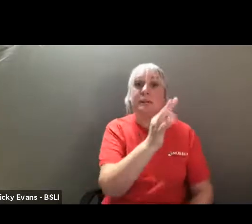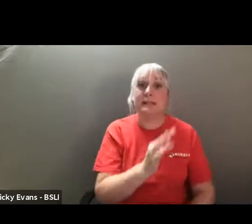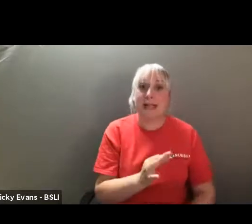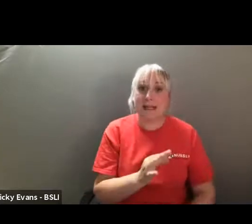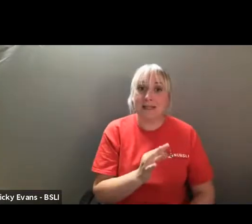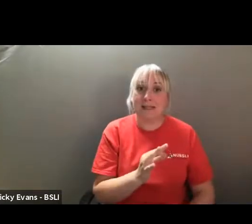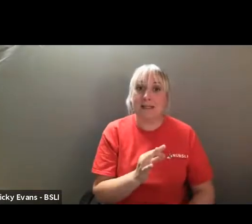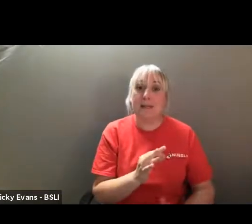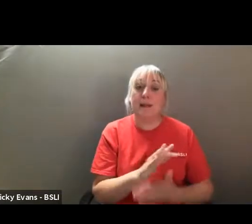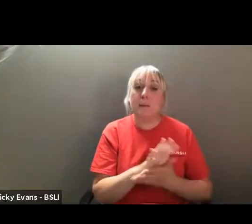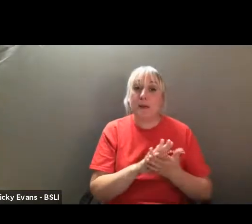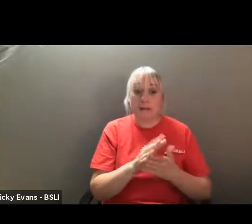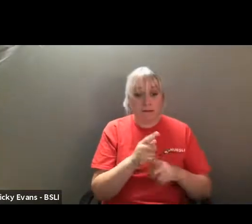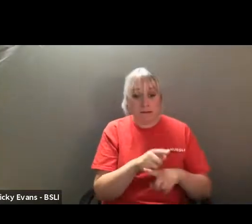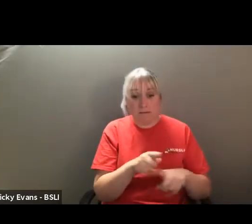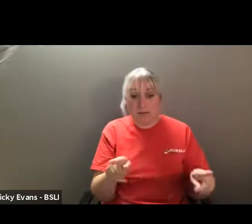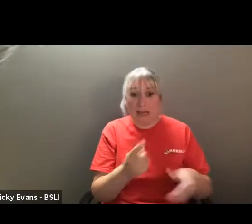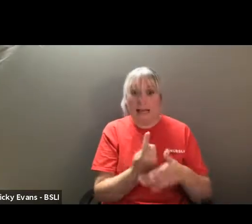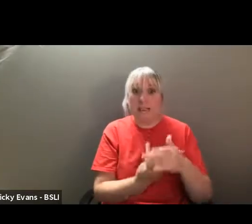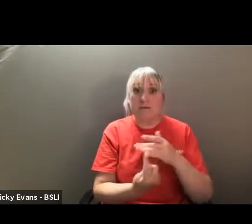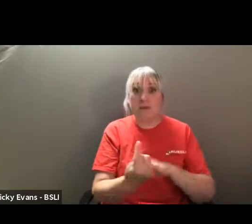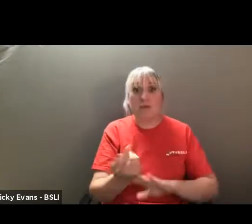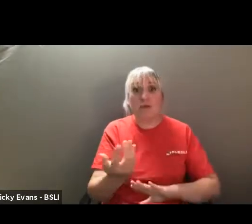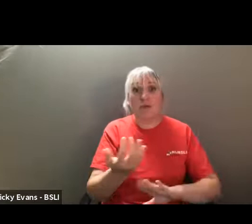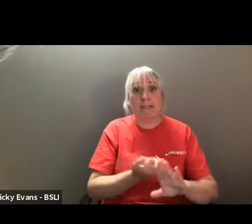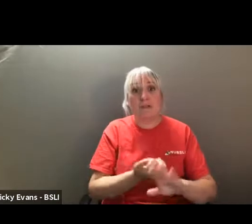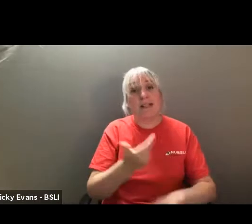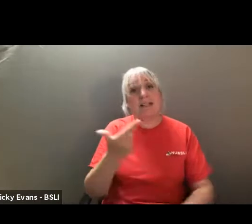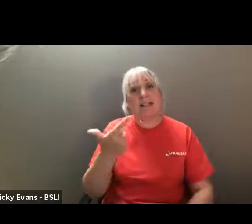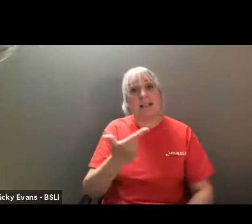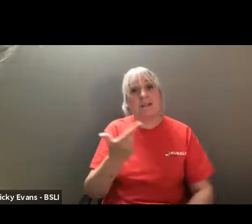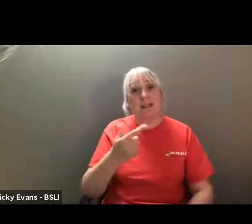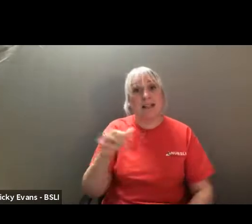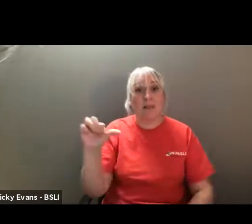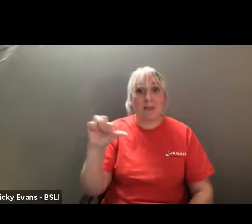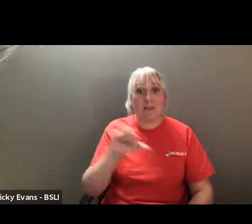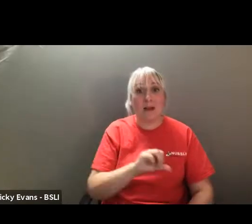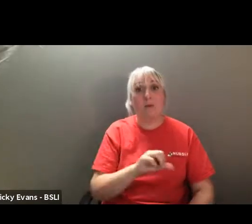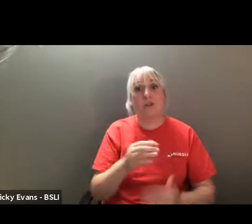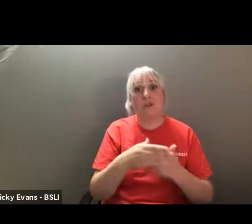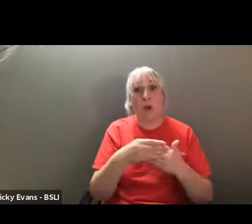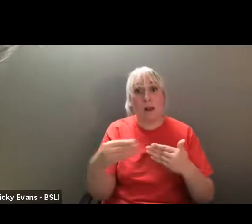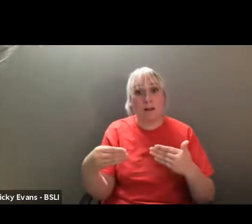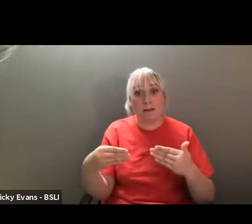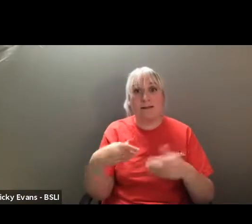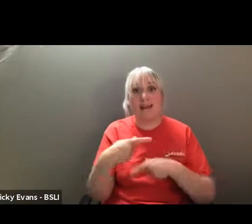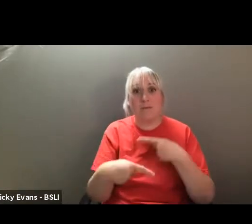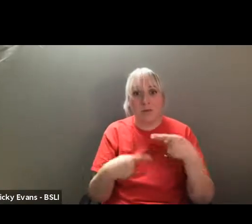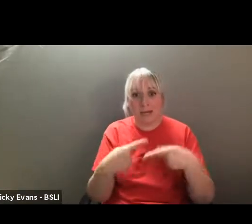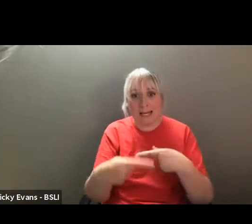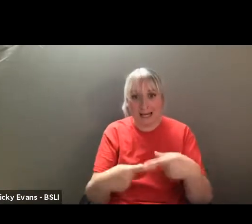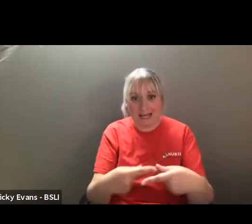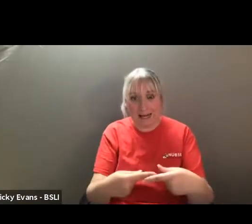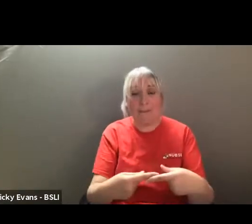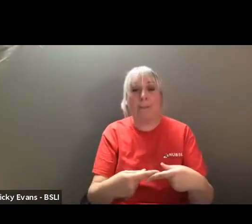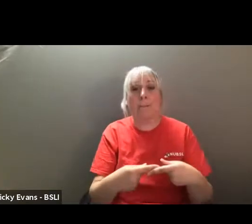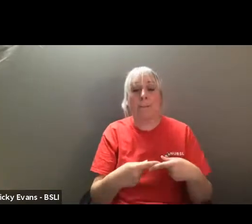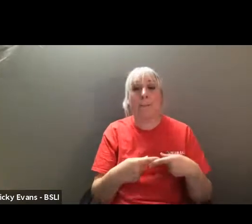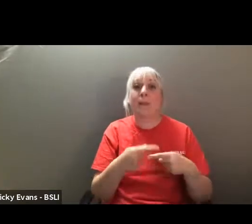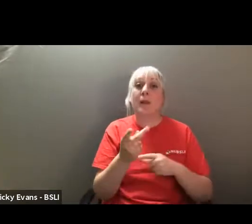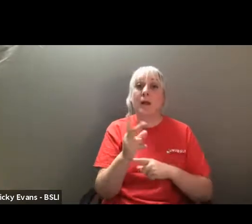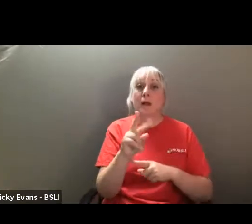in the program got about $17,000 a year, and couples got